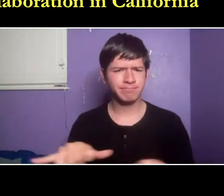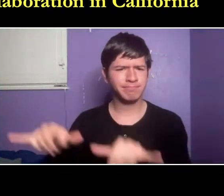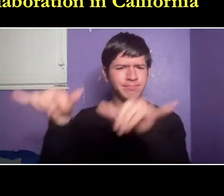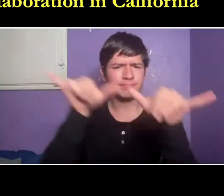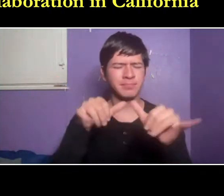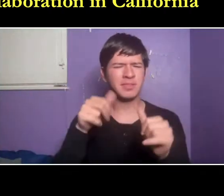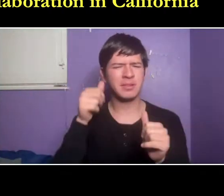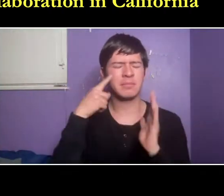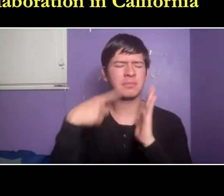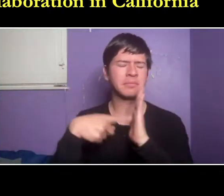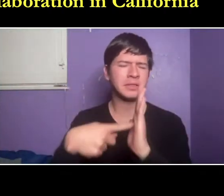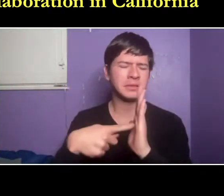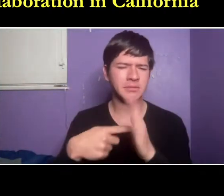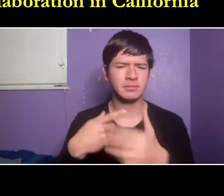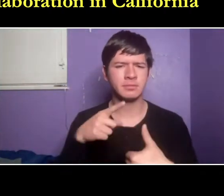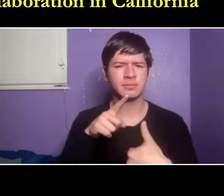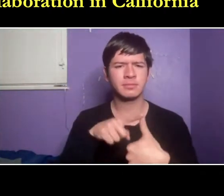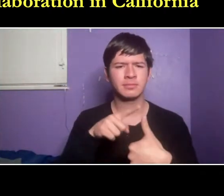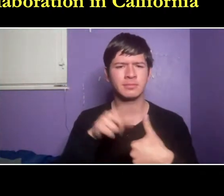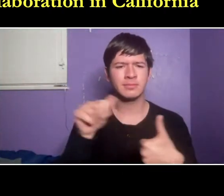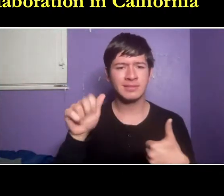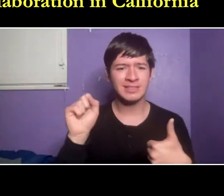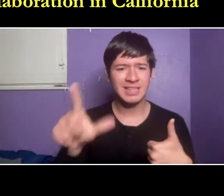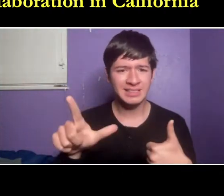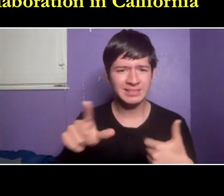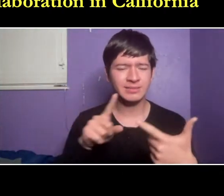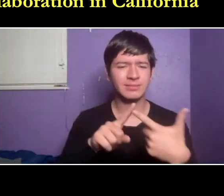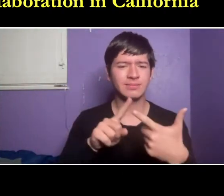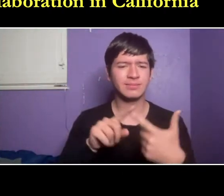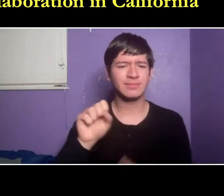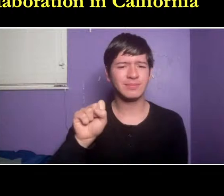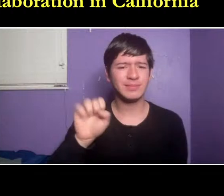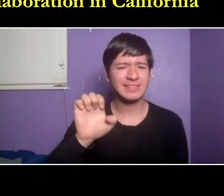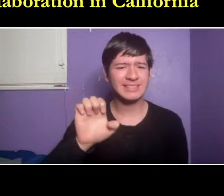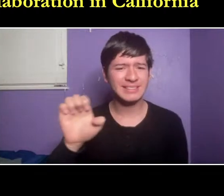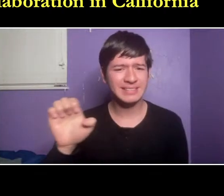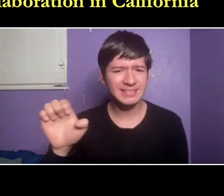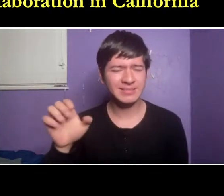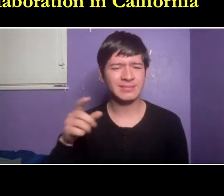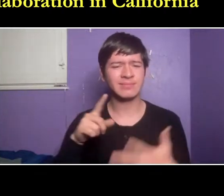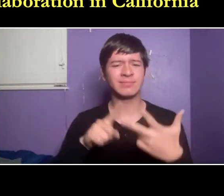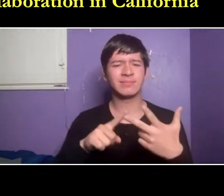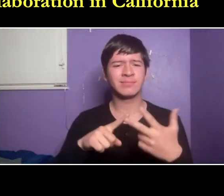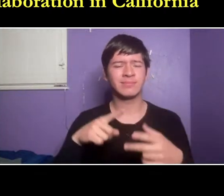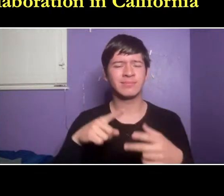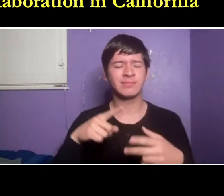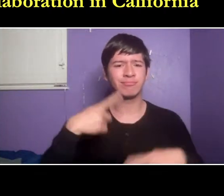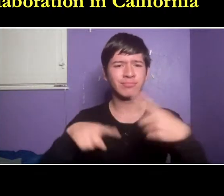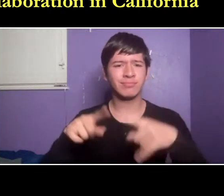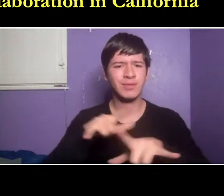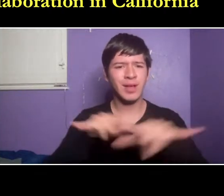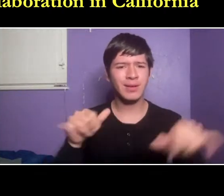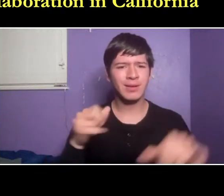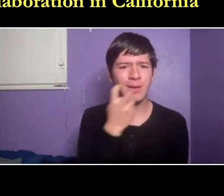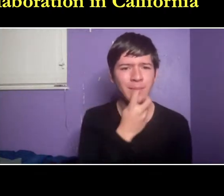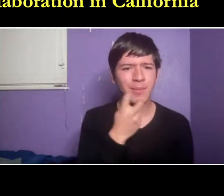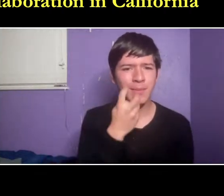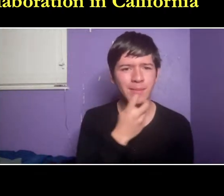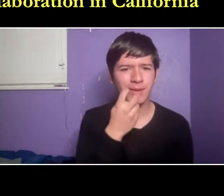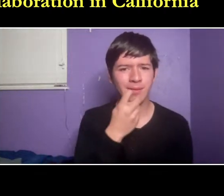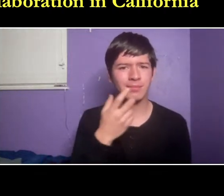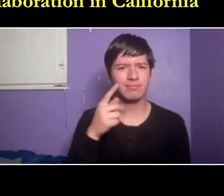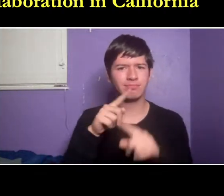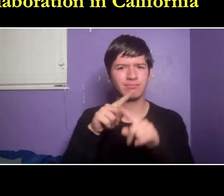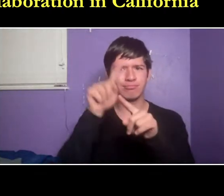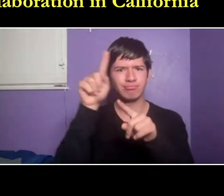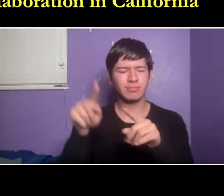California has different programs in different regions, and it doesn't seem to be the same. Like they might be an ASL program versus a